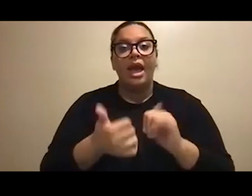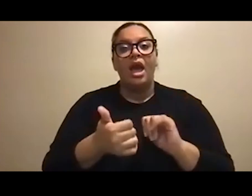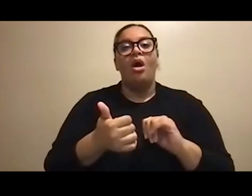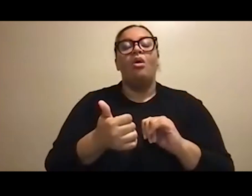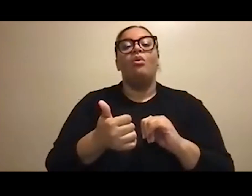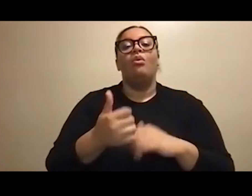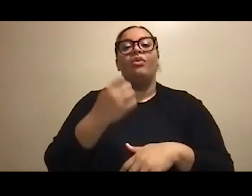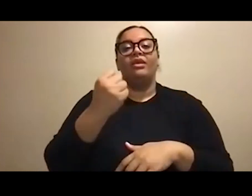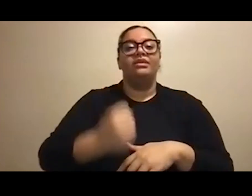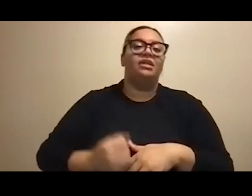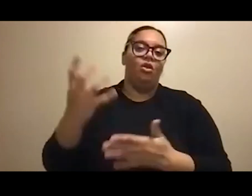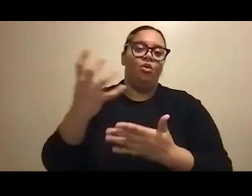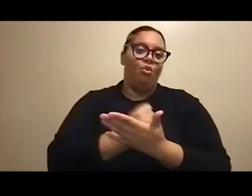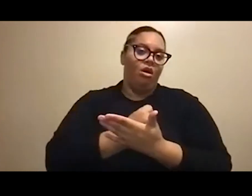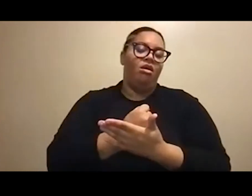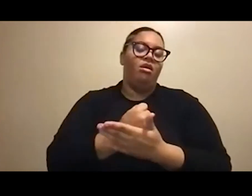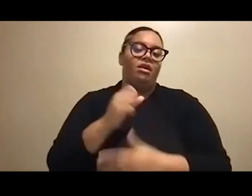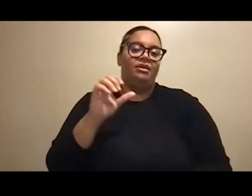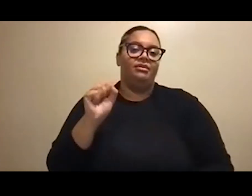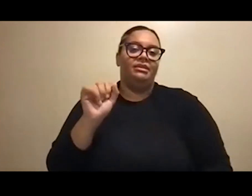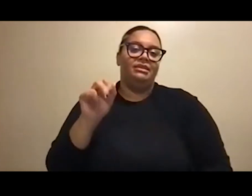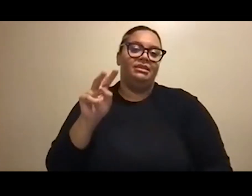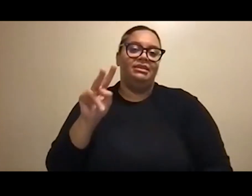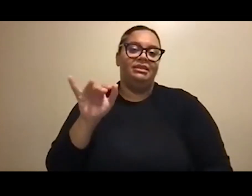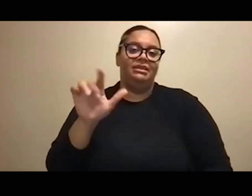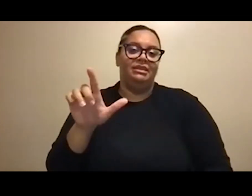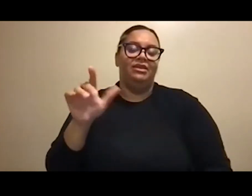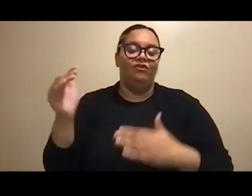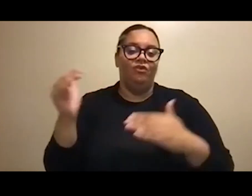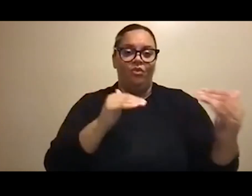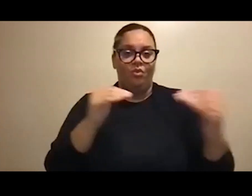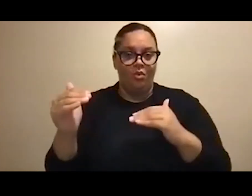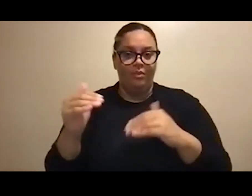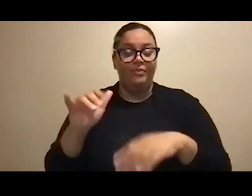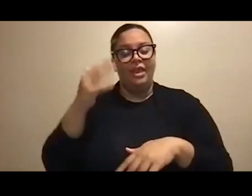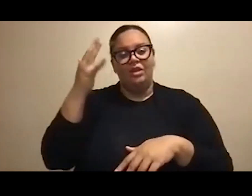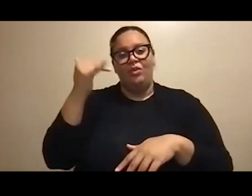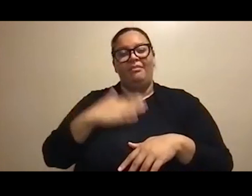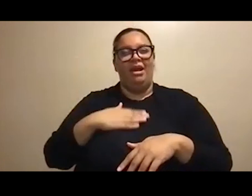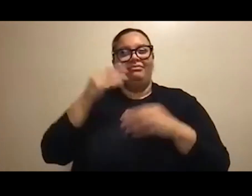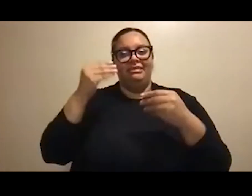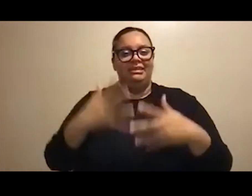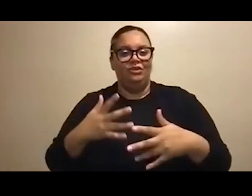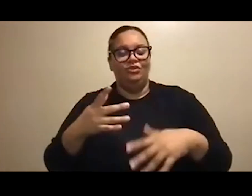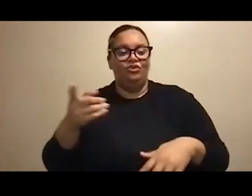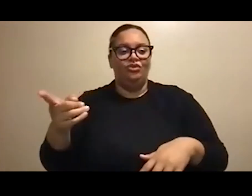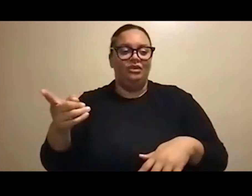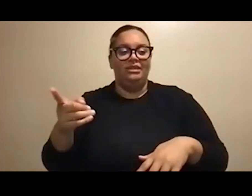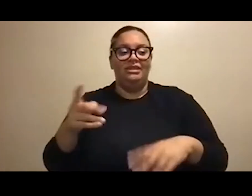controversially entitled How the South Won the Civil War. This is by Professor Richardson, and she's